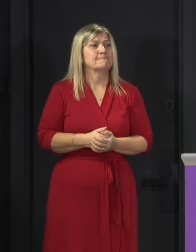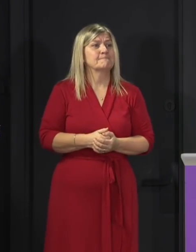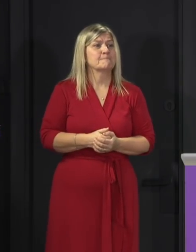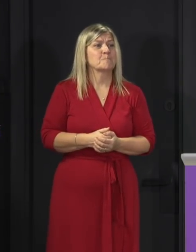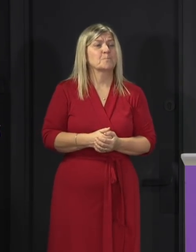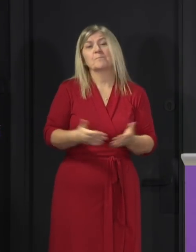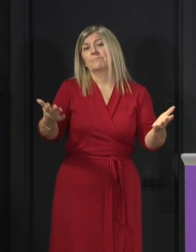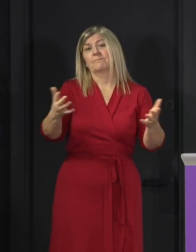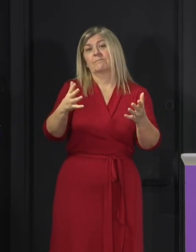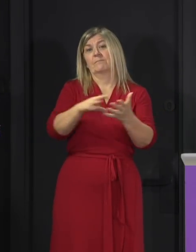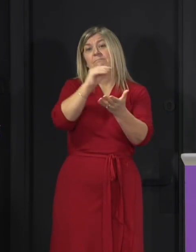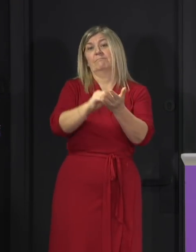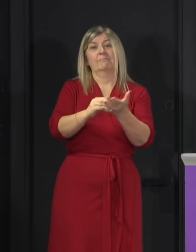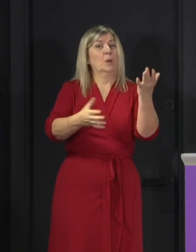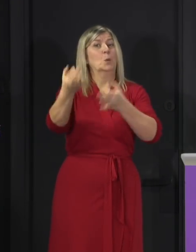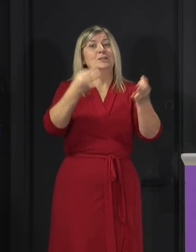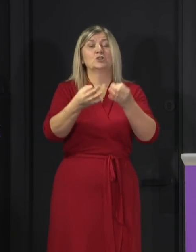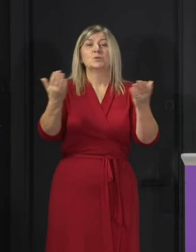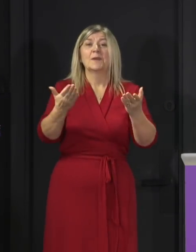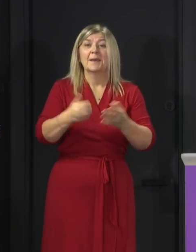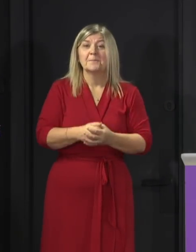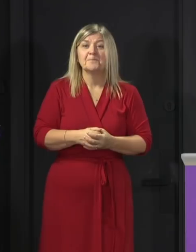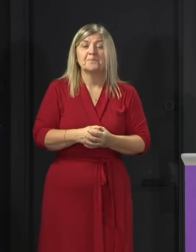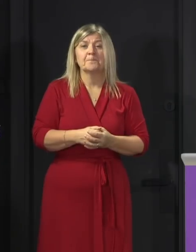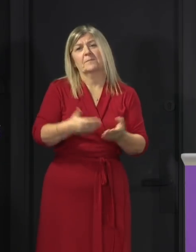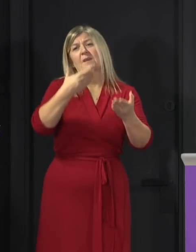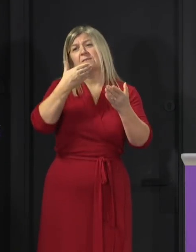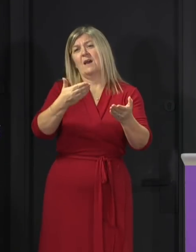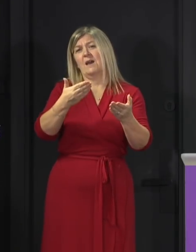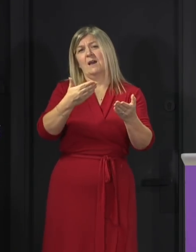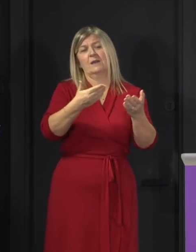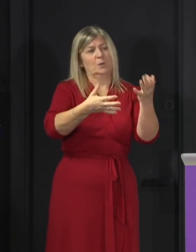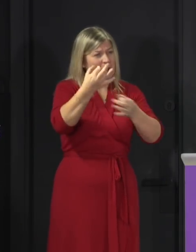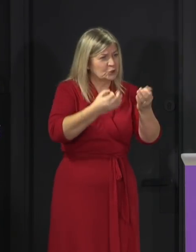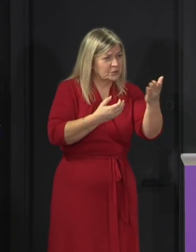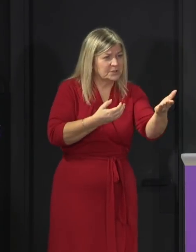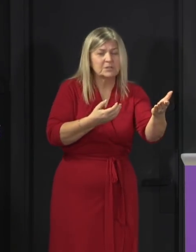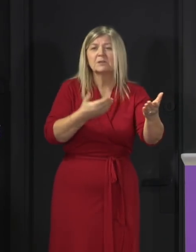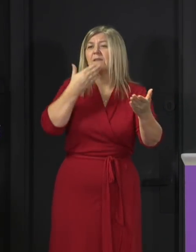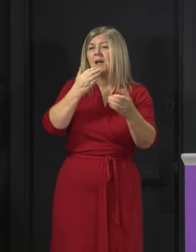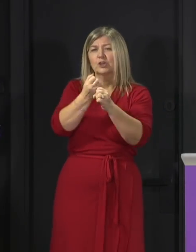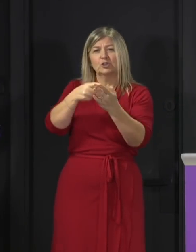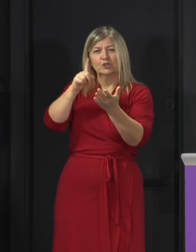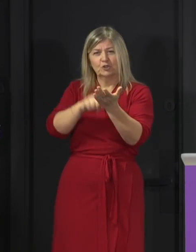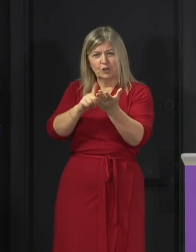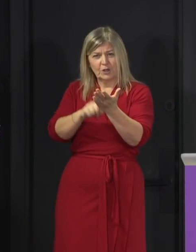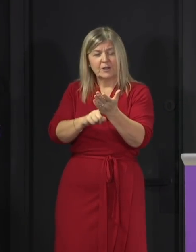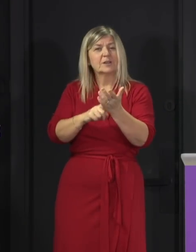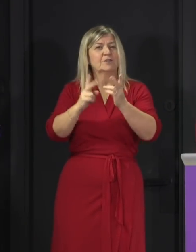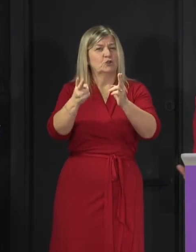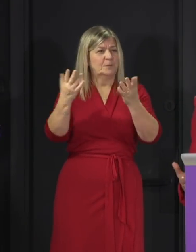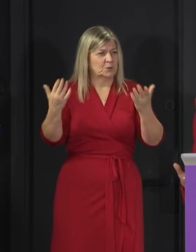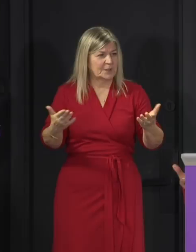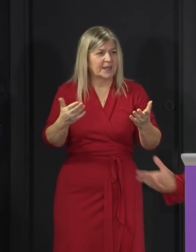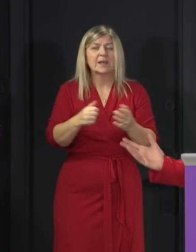And that concludes the questions for today. Can I thank the journalists? As always, my thanks to Jill for our BSL